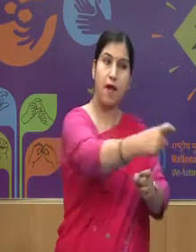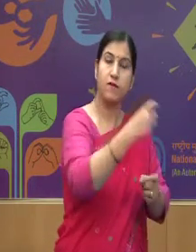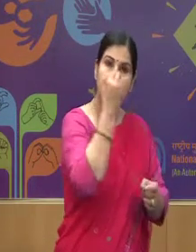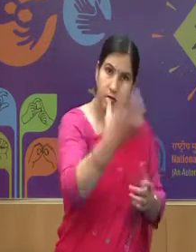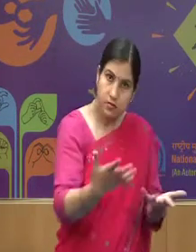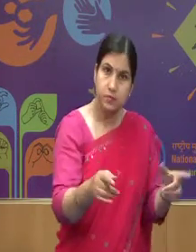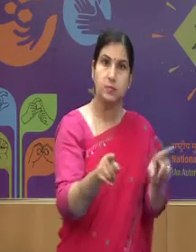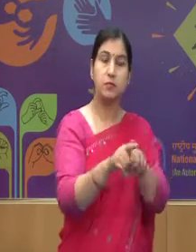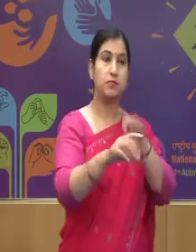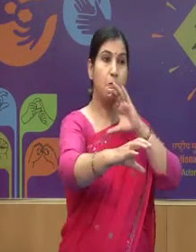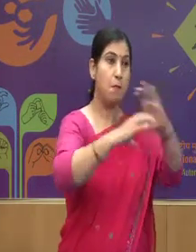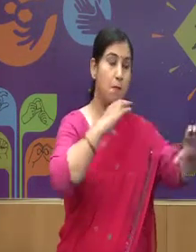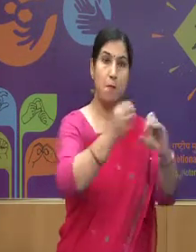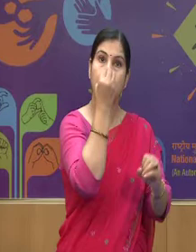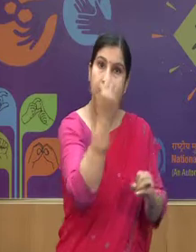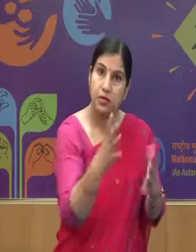and communicate quickly.